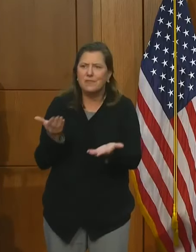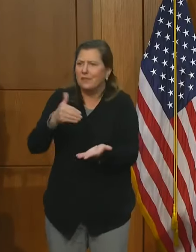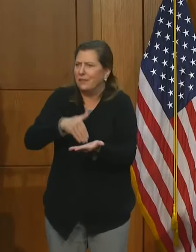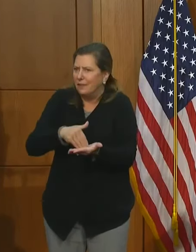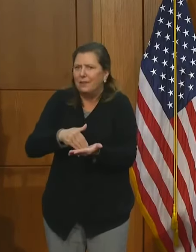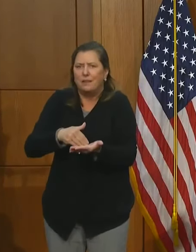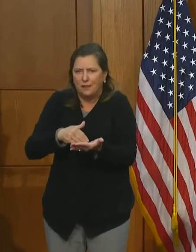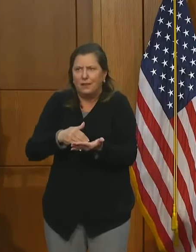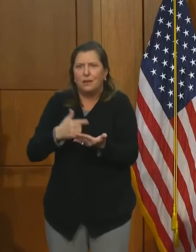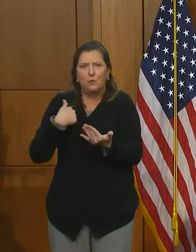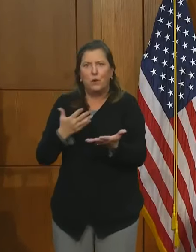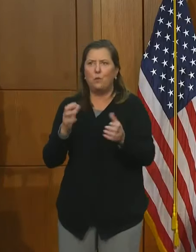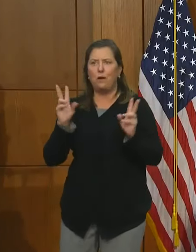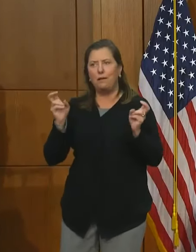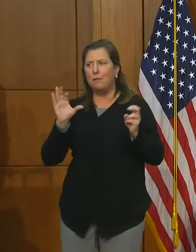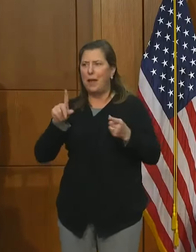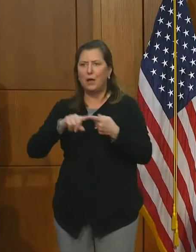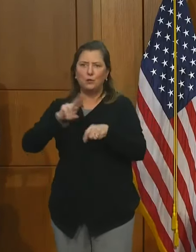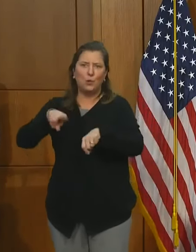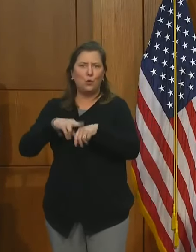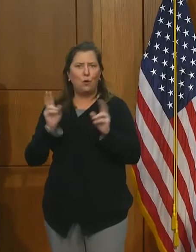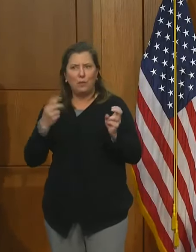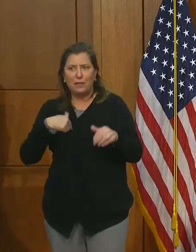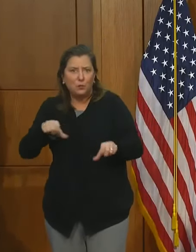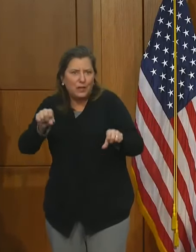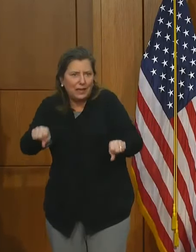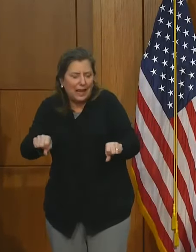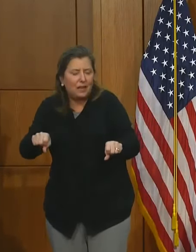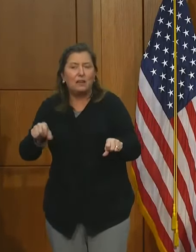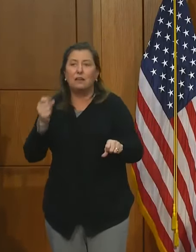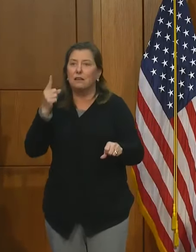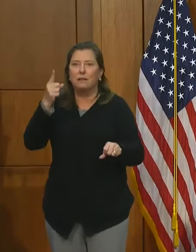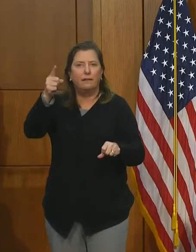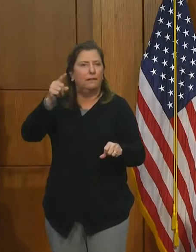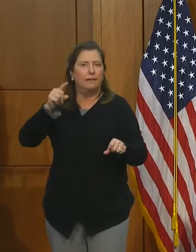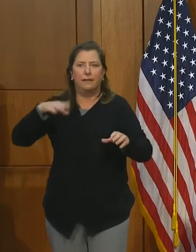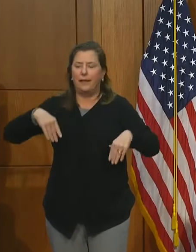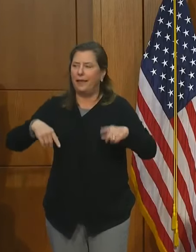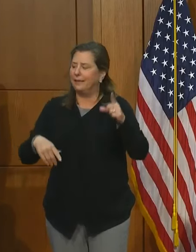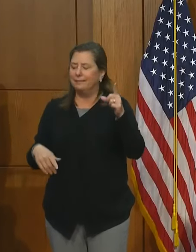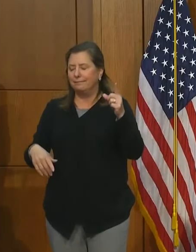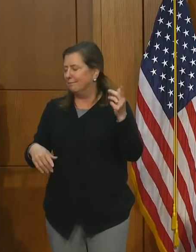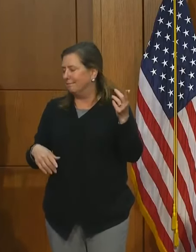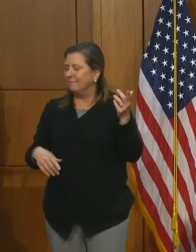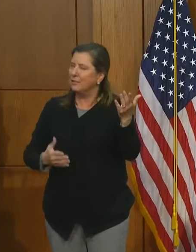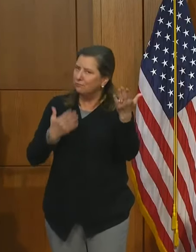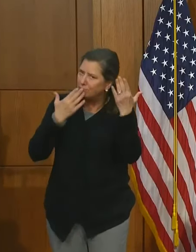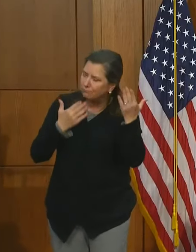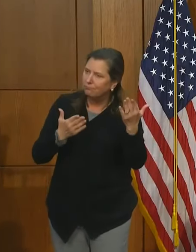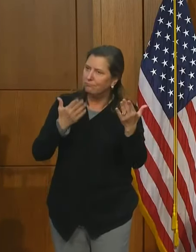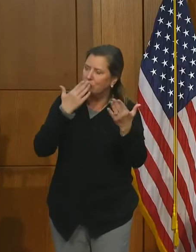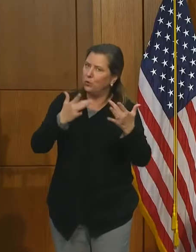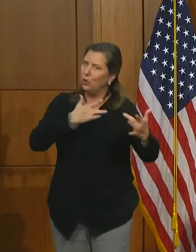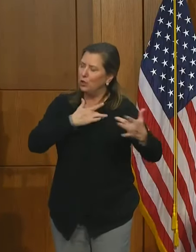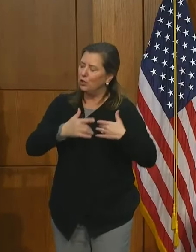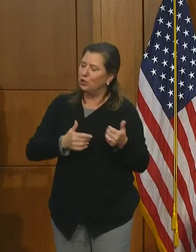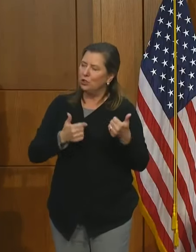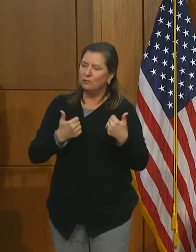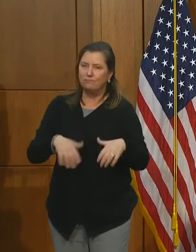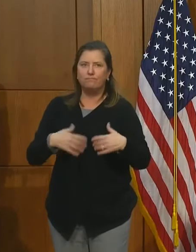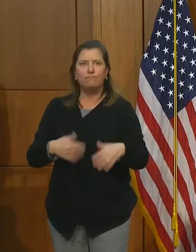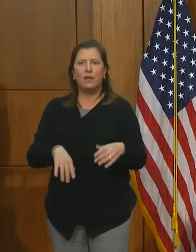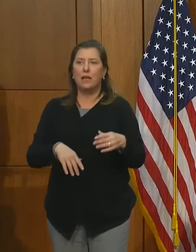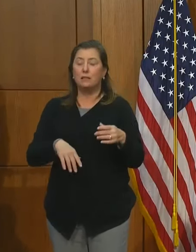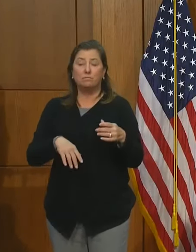again, return to as near normal as we can, but they're not there yet. And I appreciate their concerns. And again, we